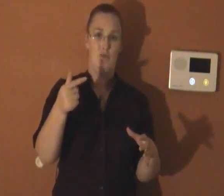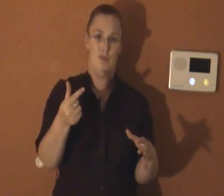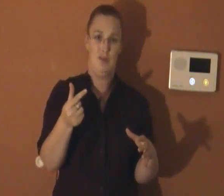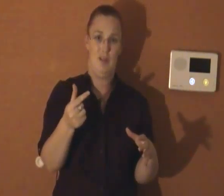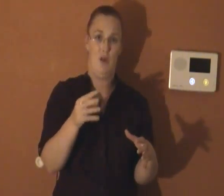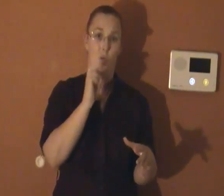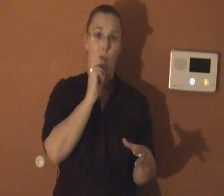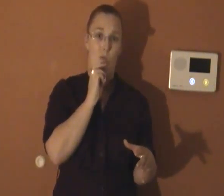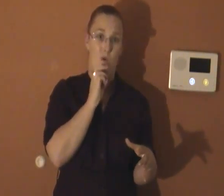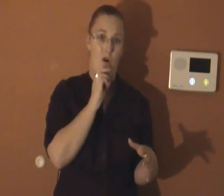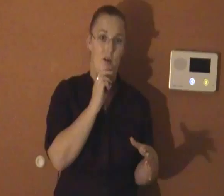having the bathroom.